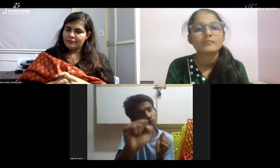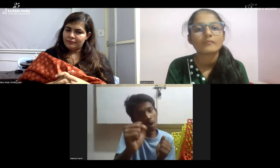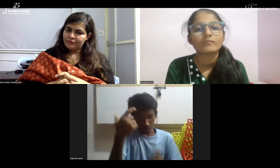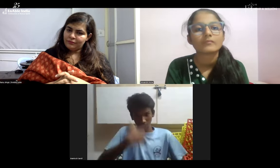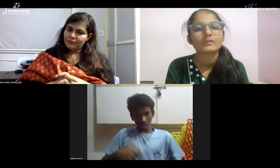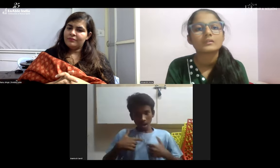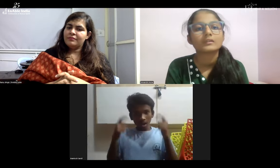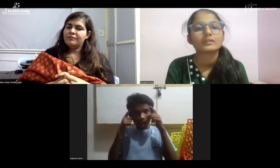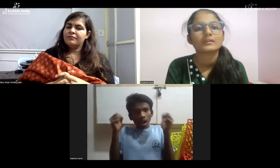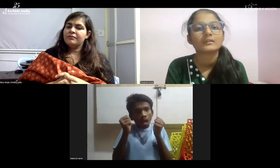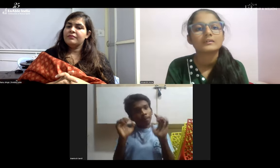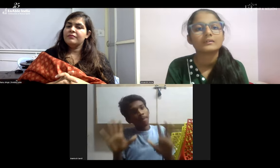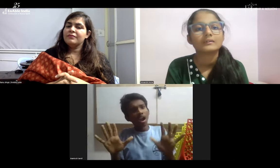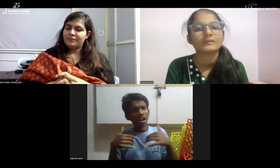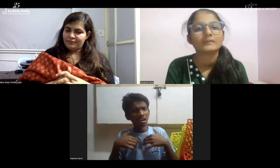that.